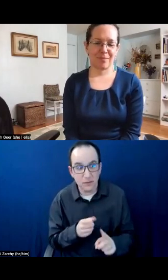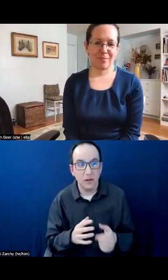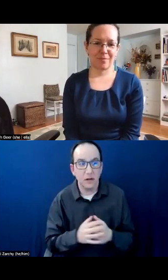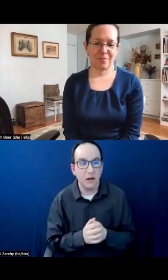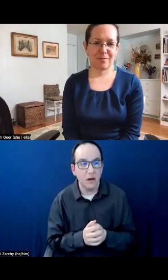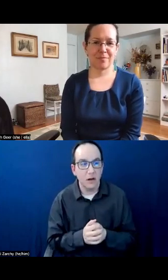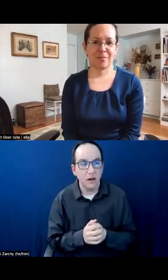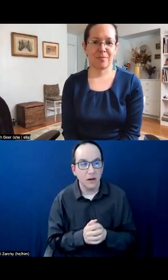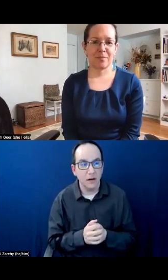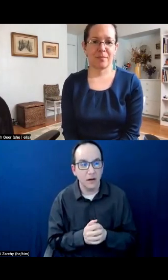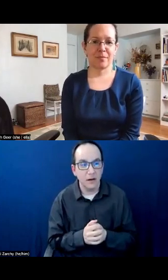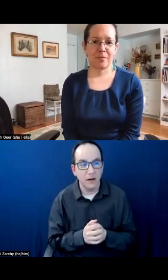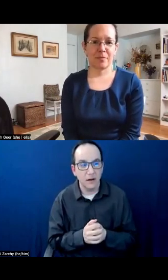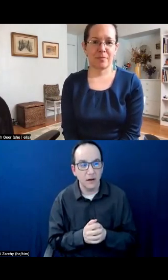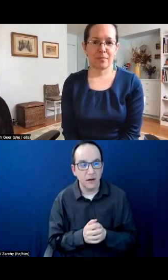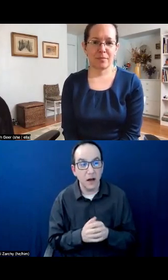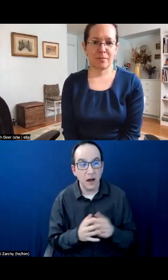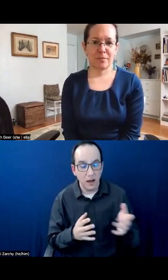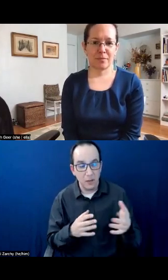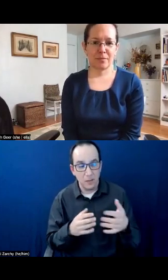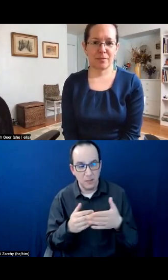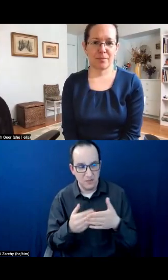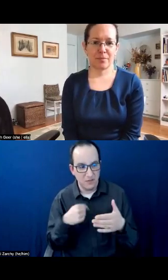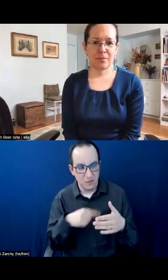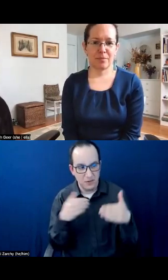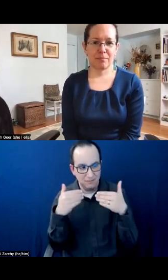So setting therapy goals.